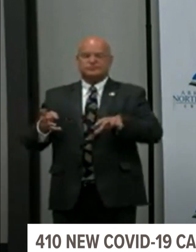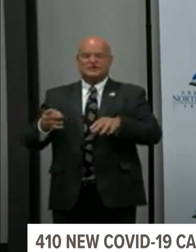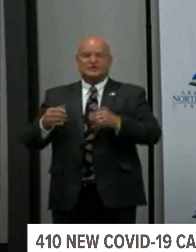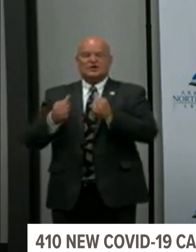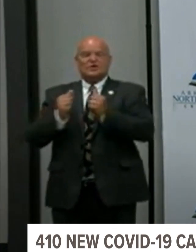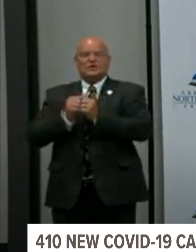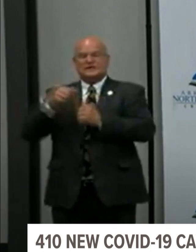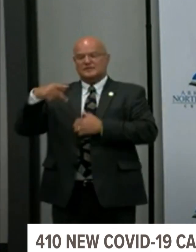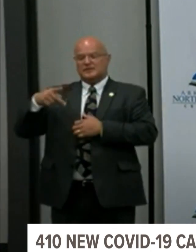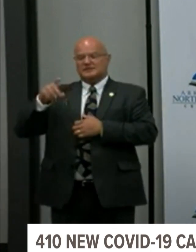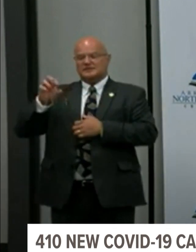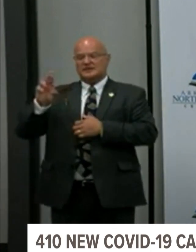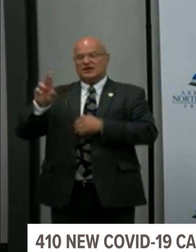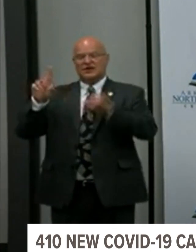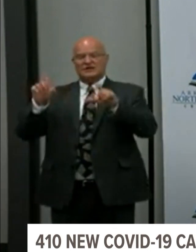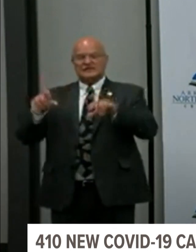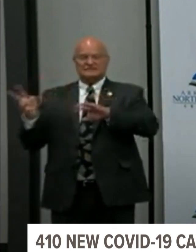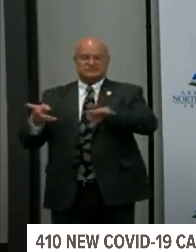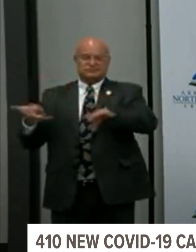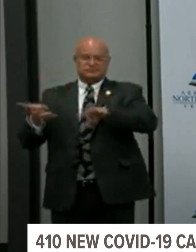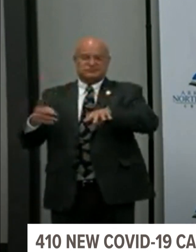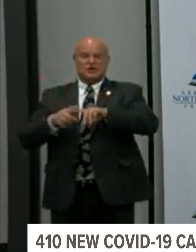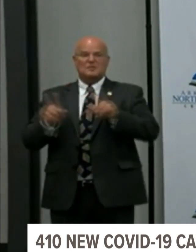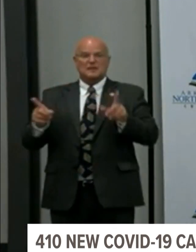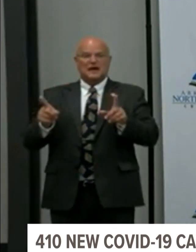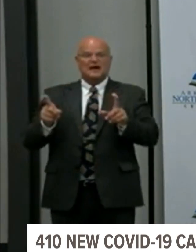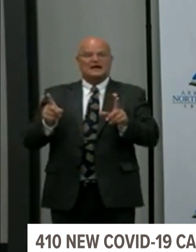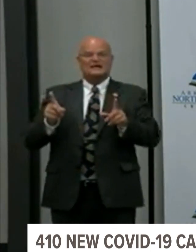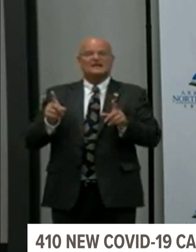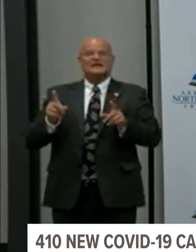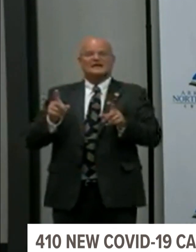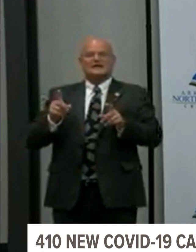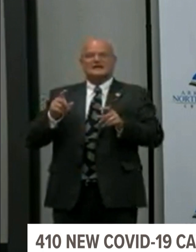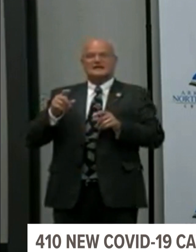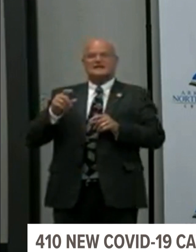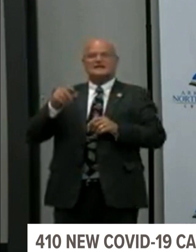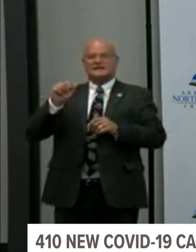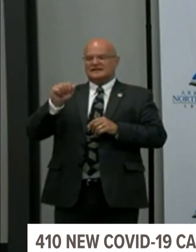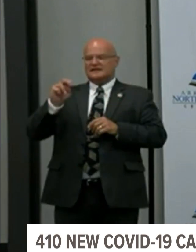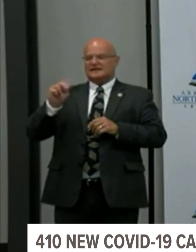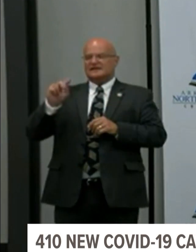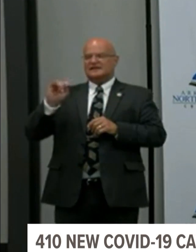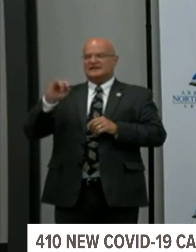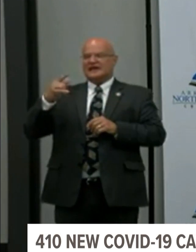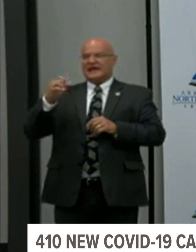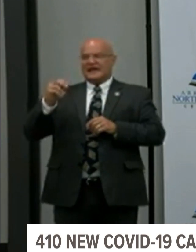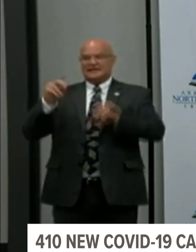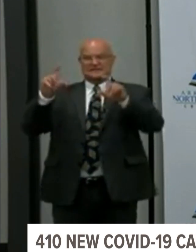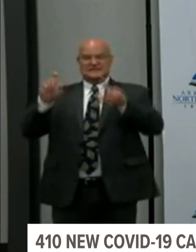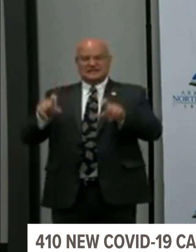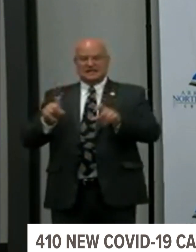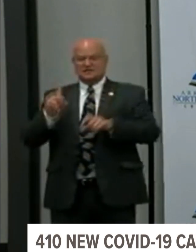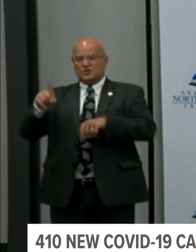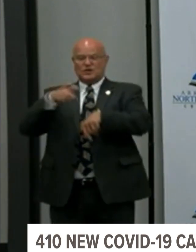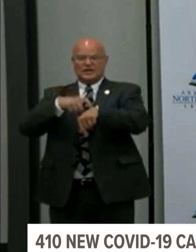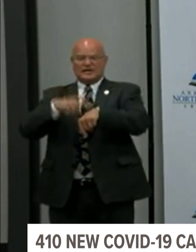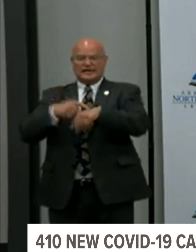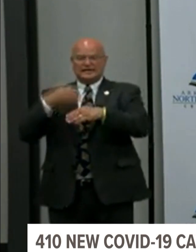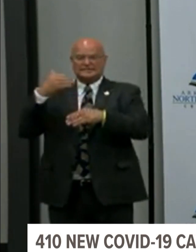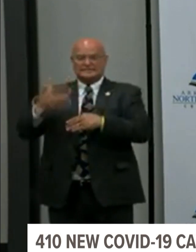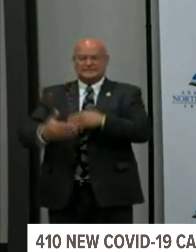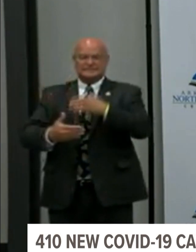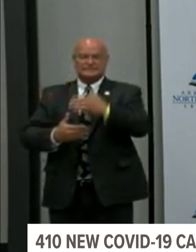you can with a PCR test. But you can do one at a time. So you know if this person who is having symptoms, if